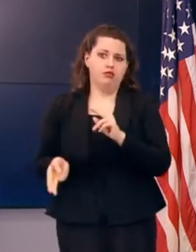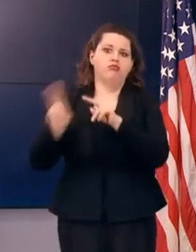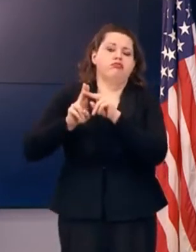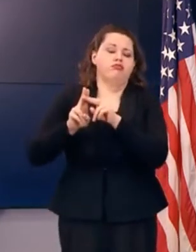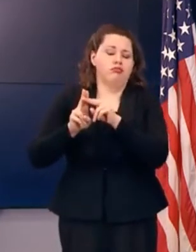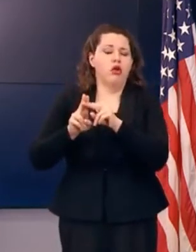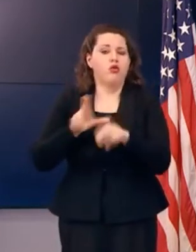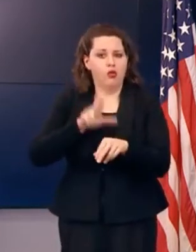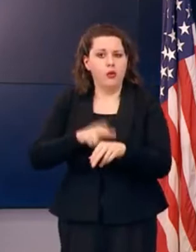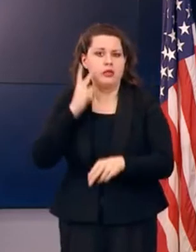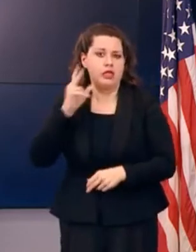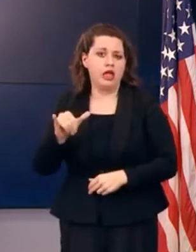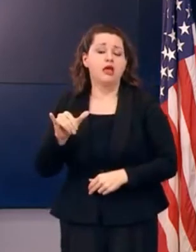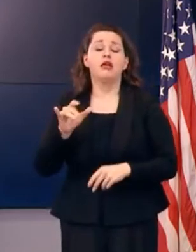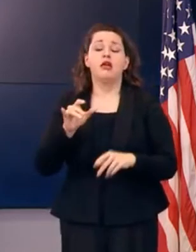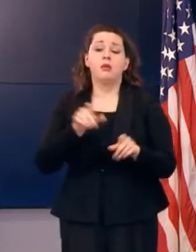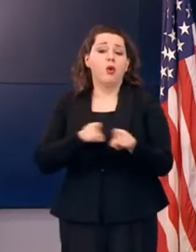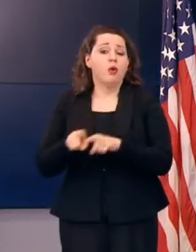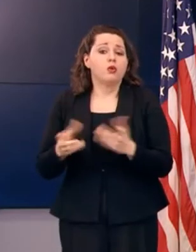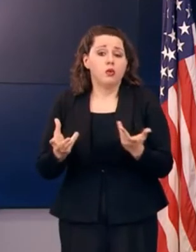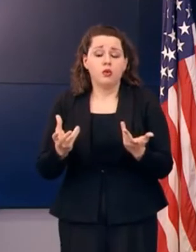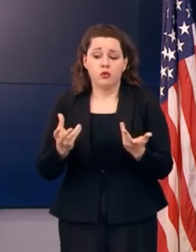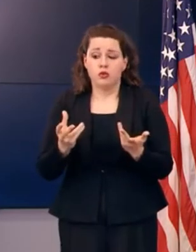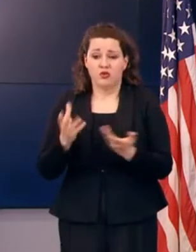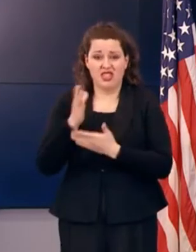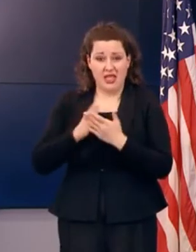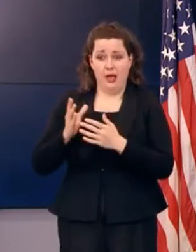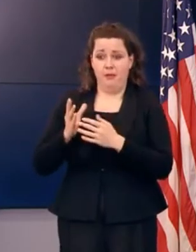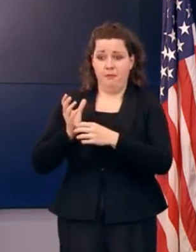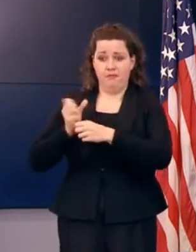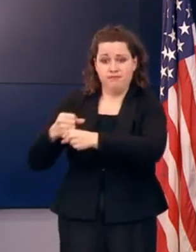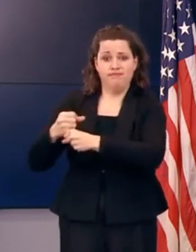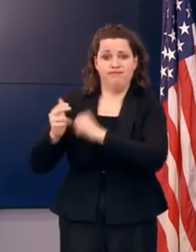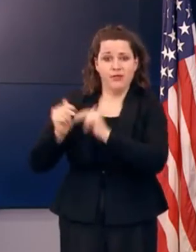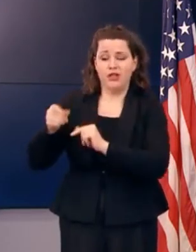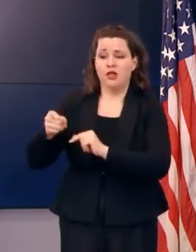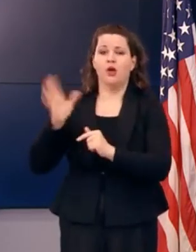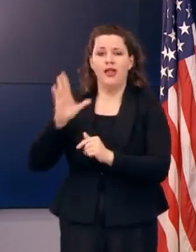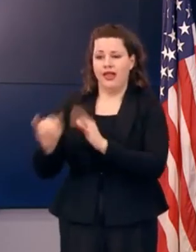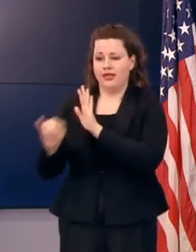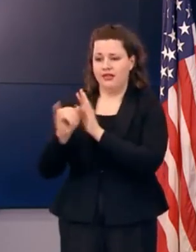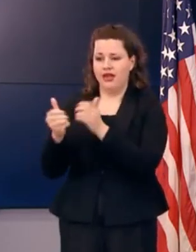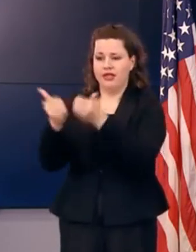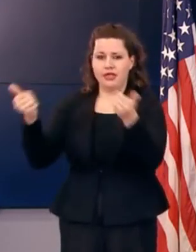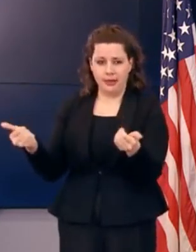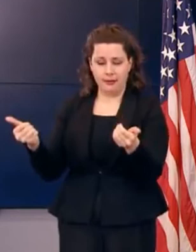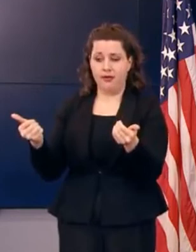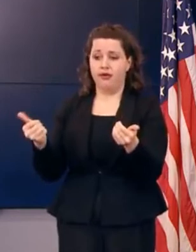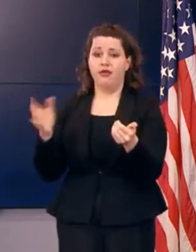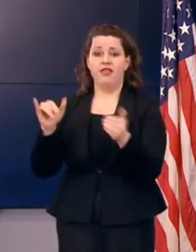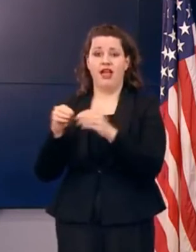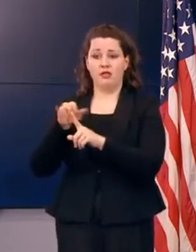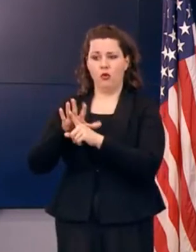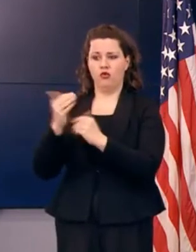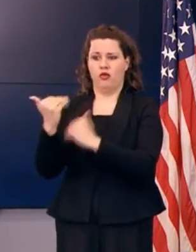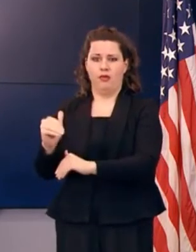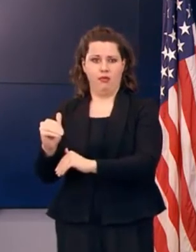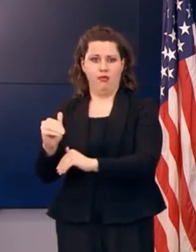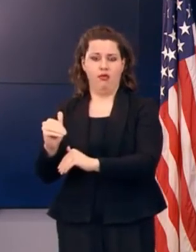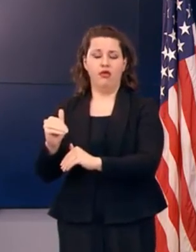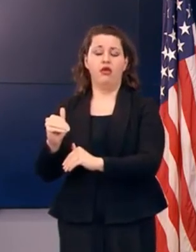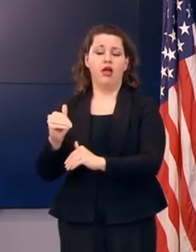see that. But we're also, like we did with some of the plants, we're going to identify, we're going to separate, we're going to mitigate the exposure, and we're going to be